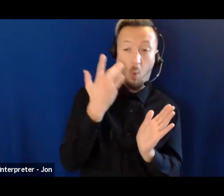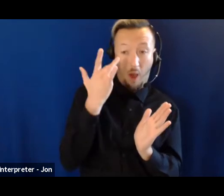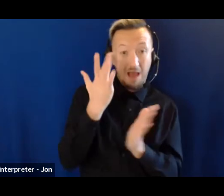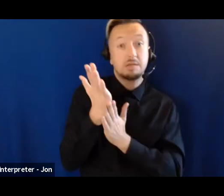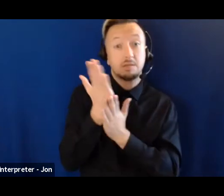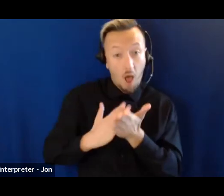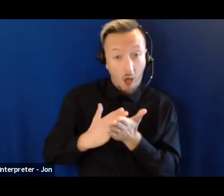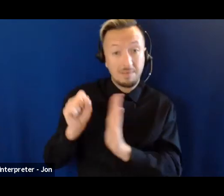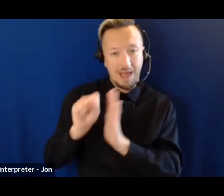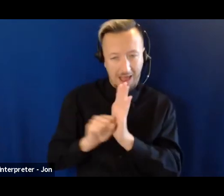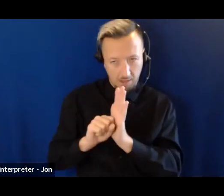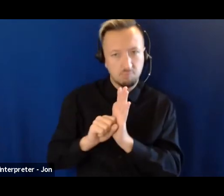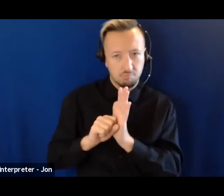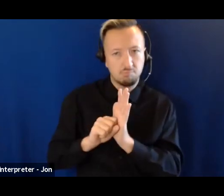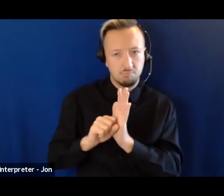additional stuff.